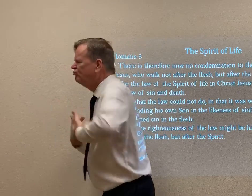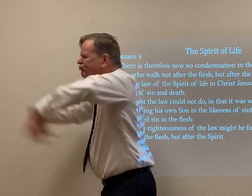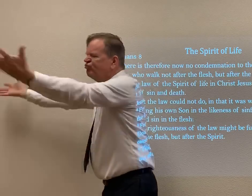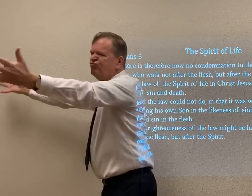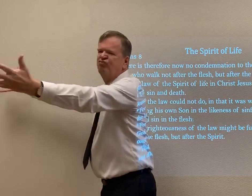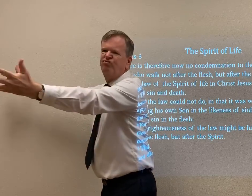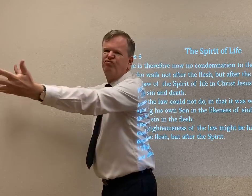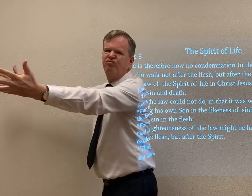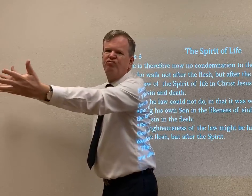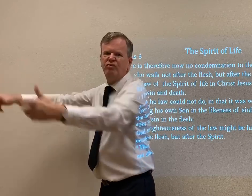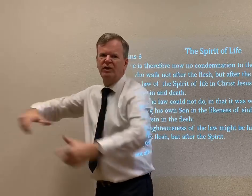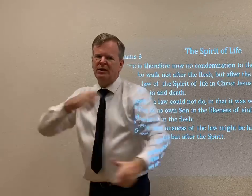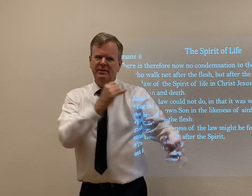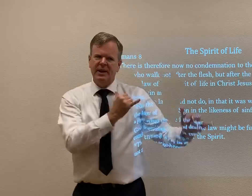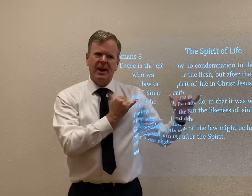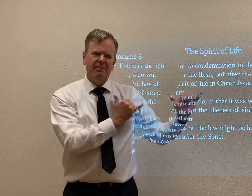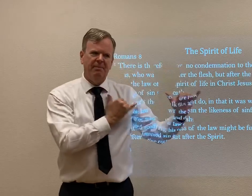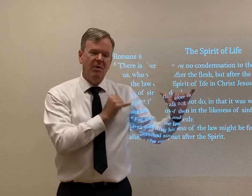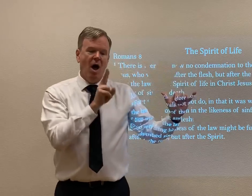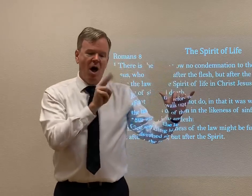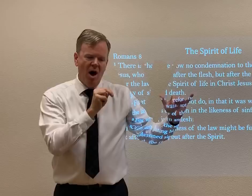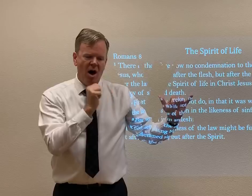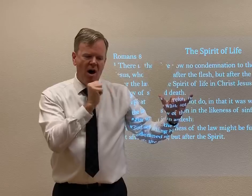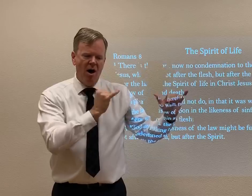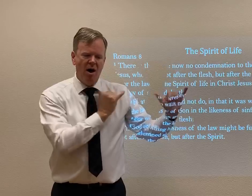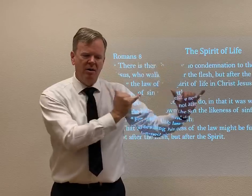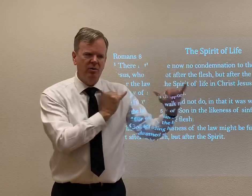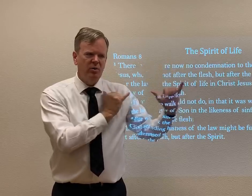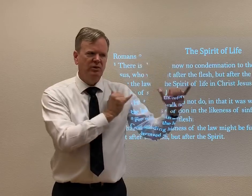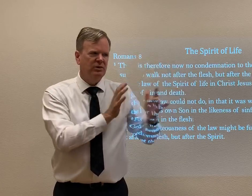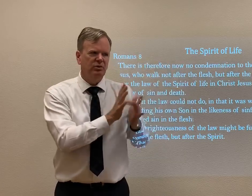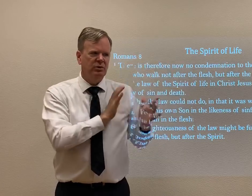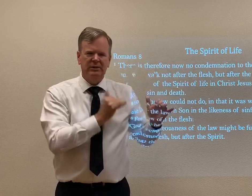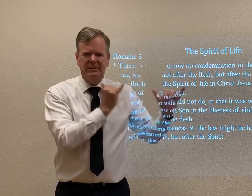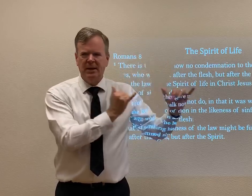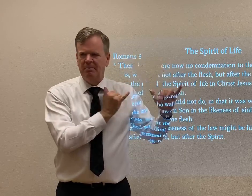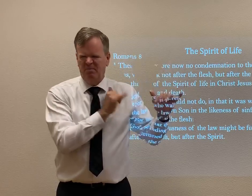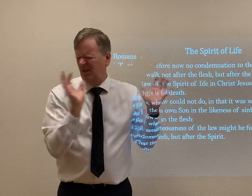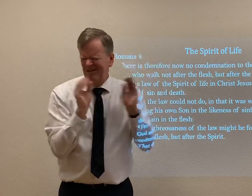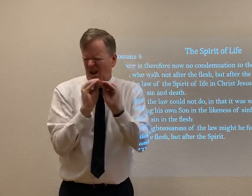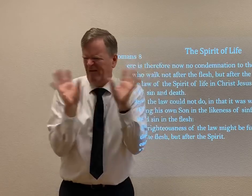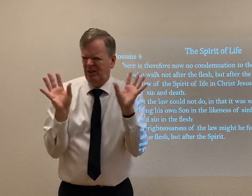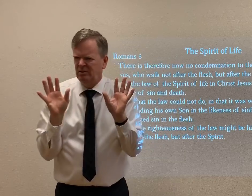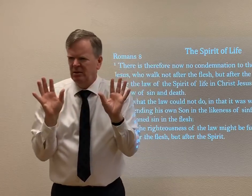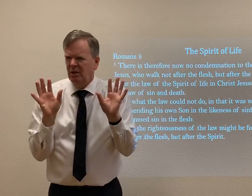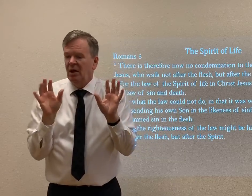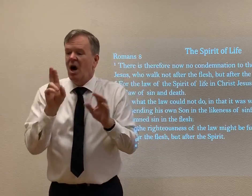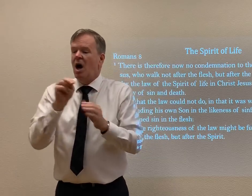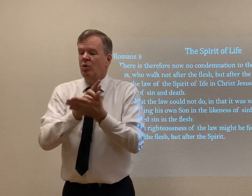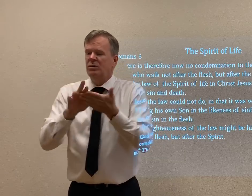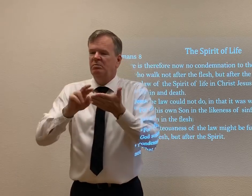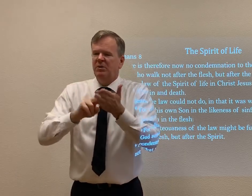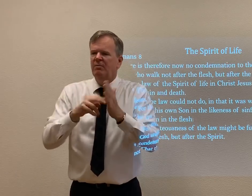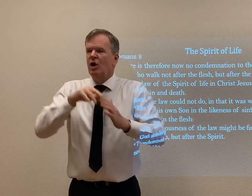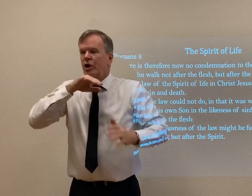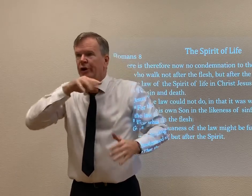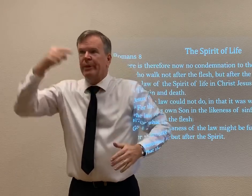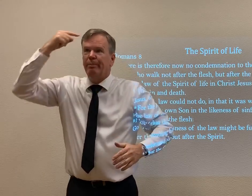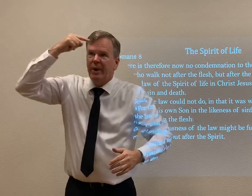like it. You're going to go ahead and just do your own thing. You are not like God. You are not following the characteristics of God. You decide to do your own thing in the world, which